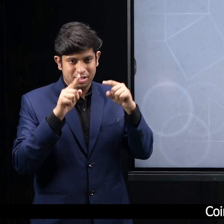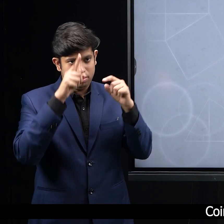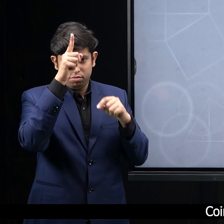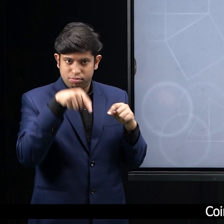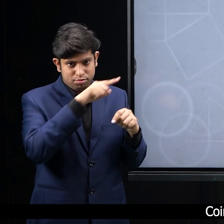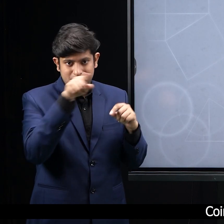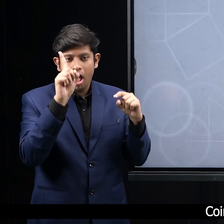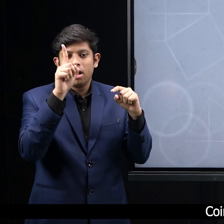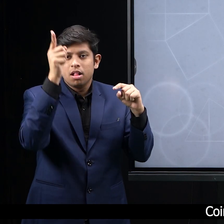coincident lines,